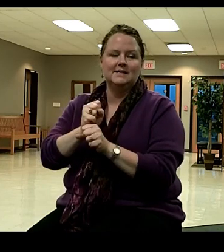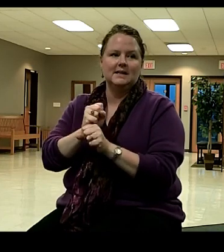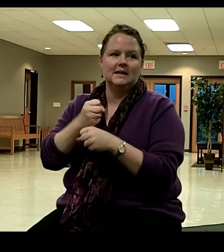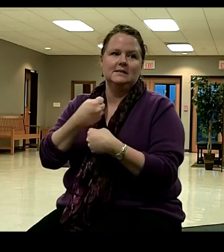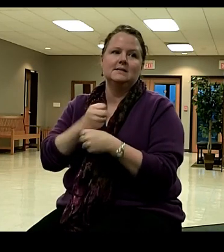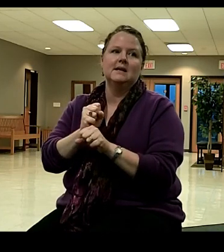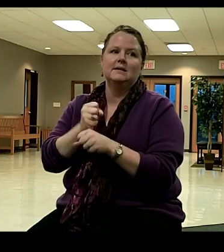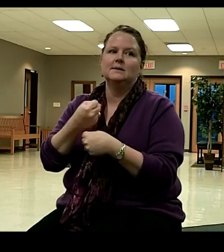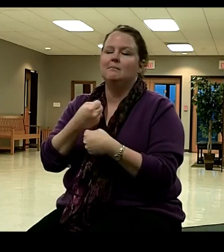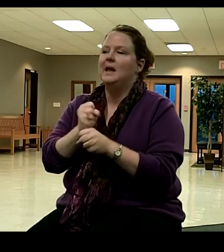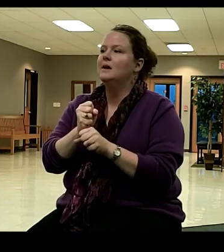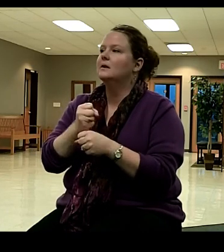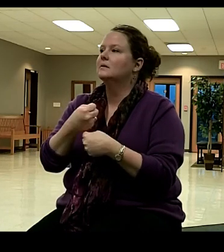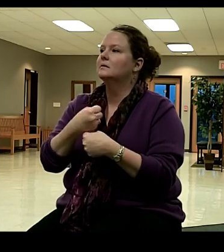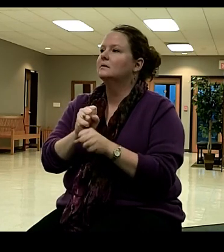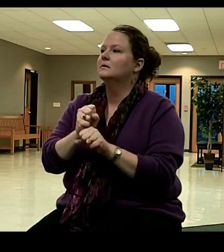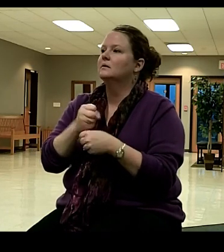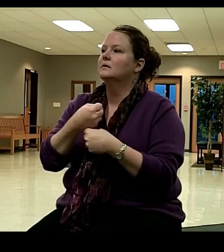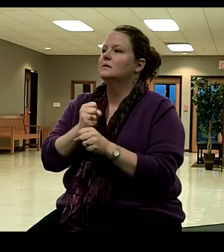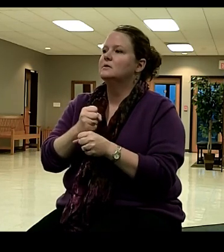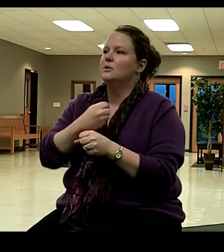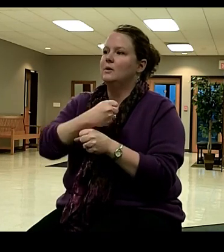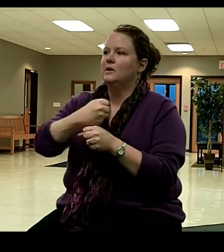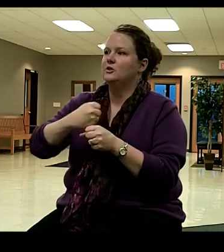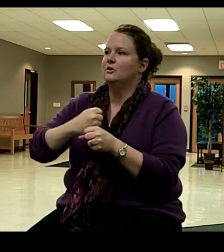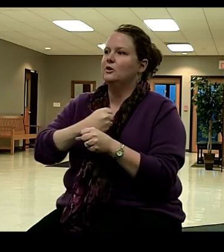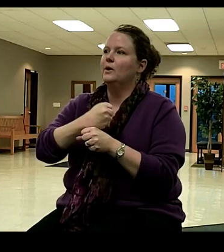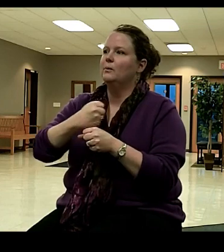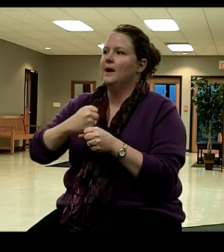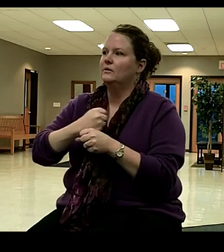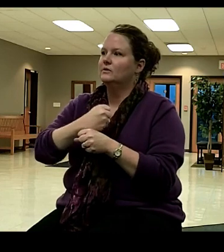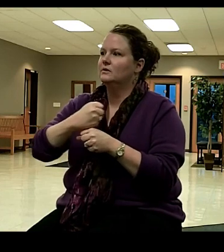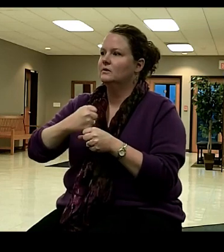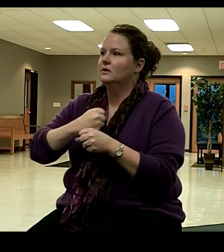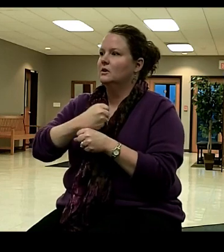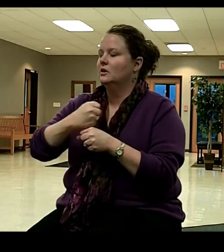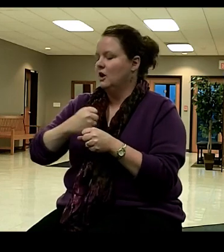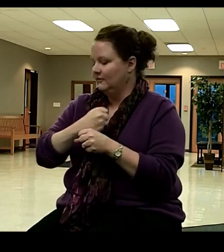it, that is the sign to make. So you want to make sure that you're going around. Coffee.